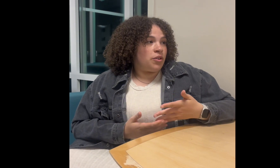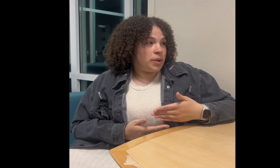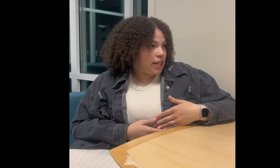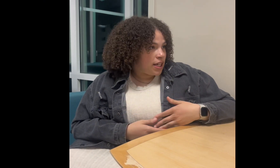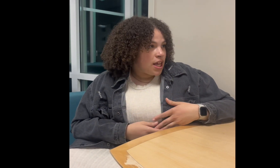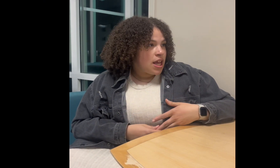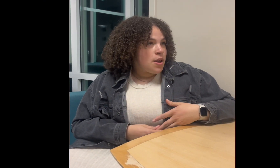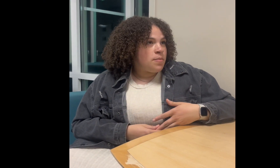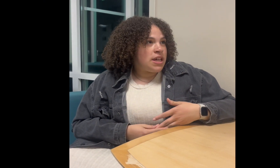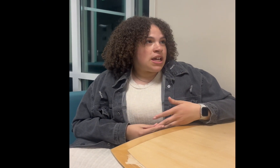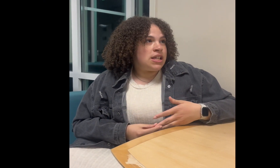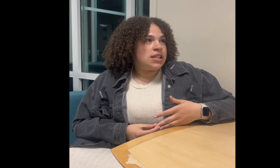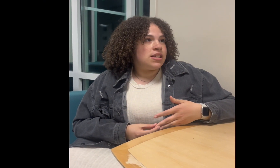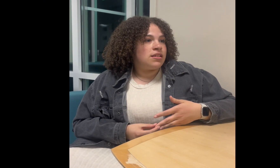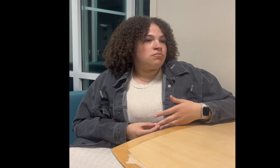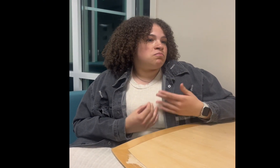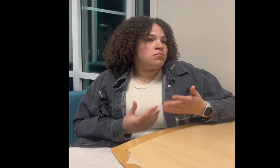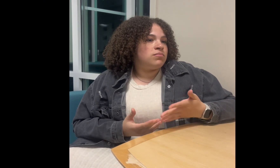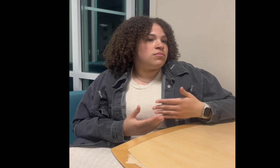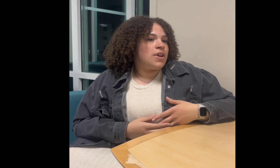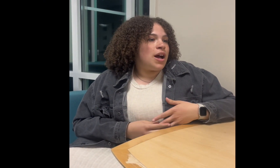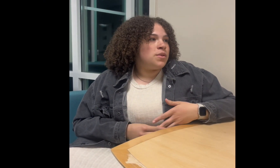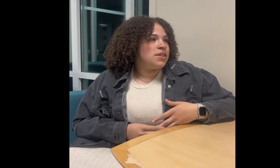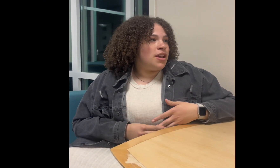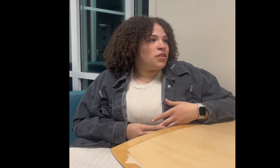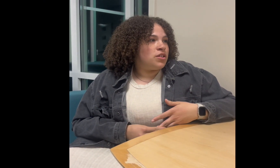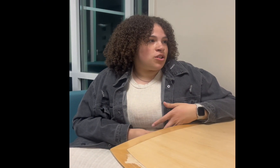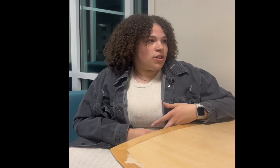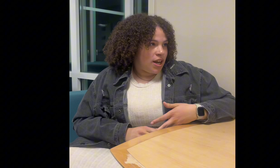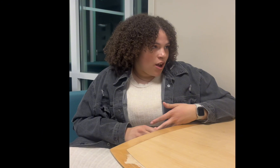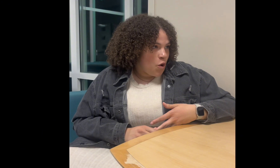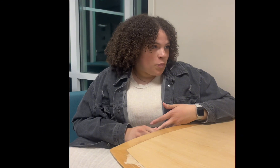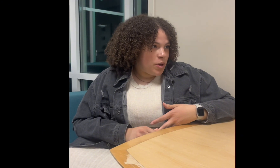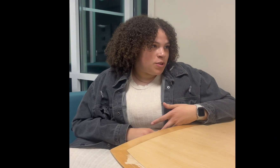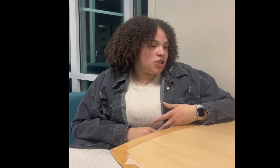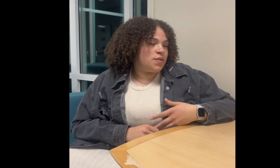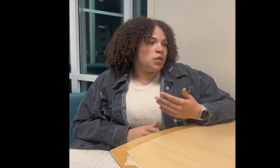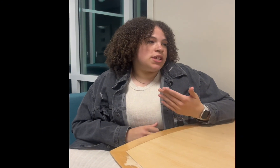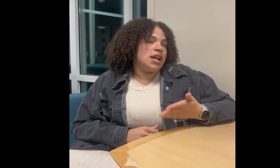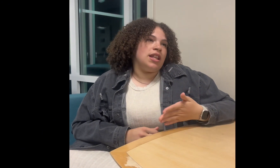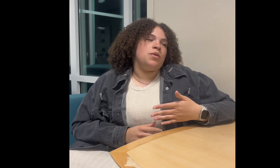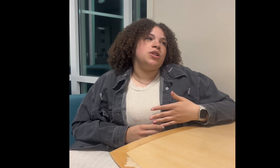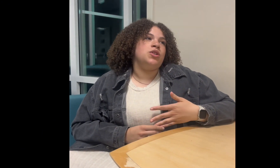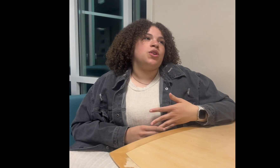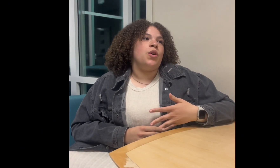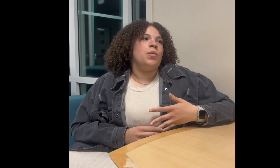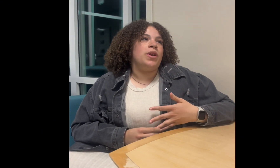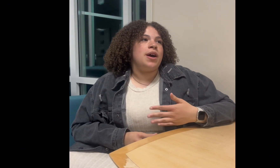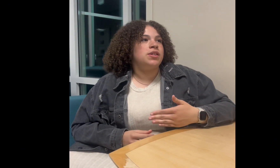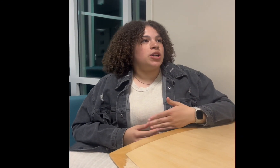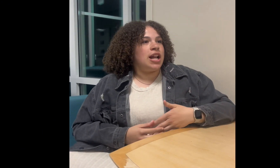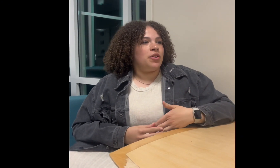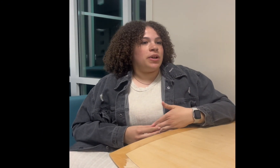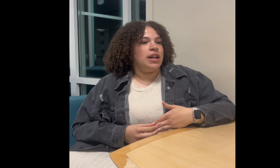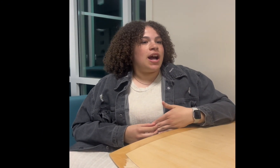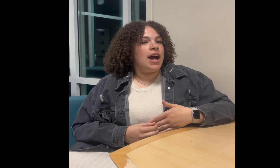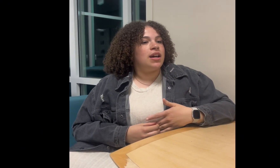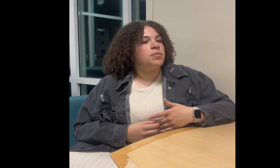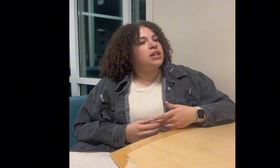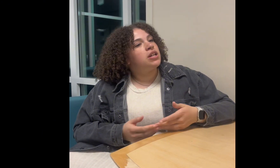read because I was never showed that at home. It was just fully sign language. So when I was learning how to read, I completely understood